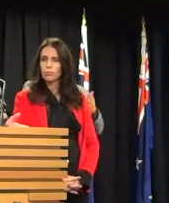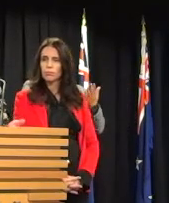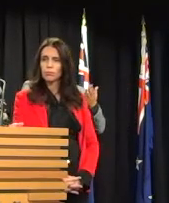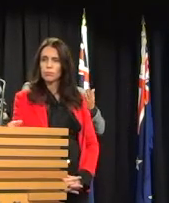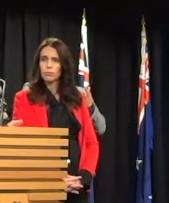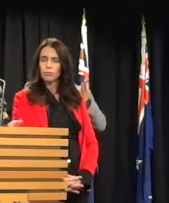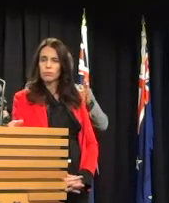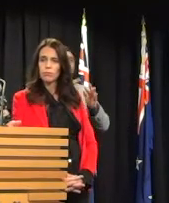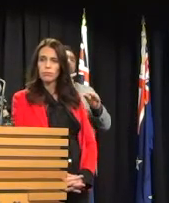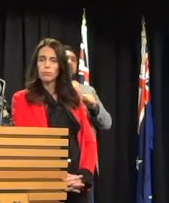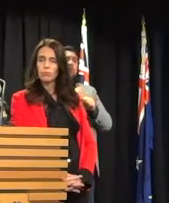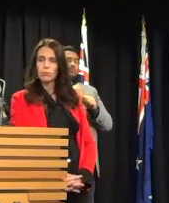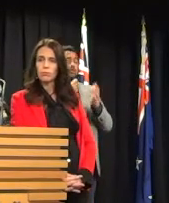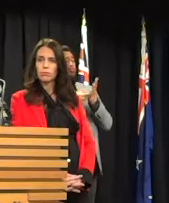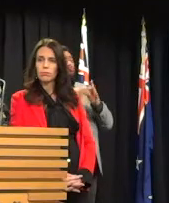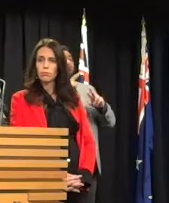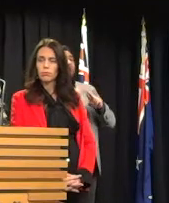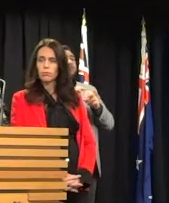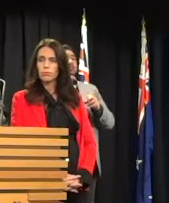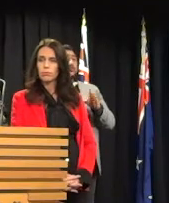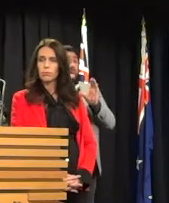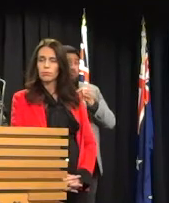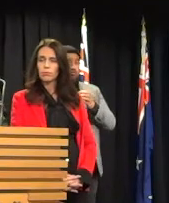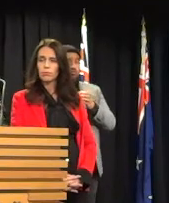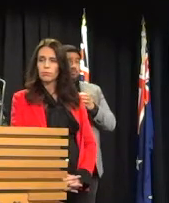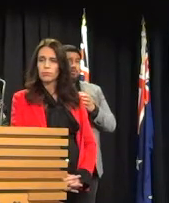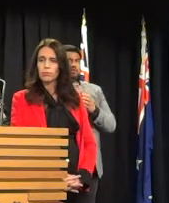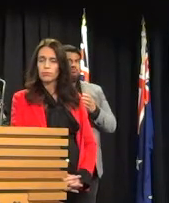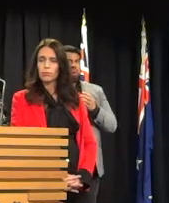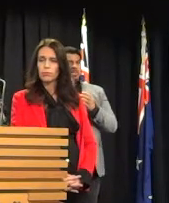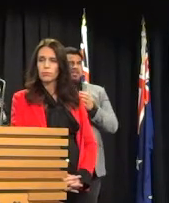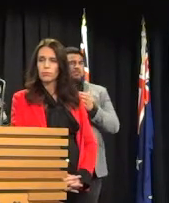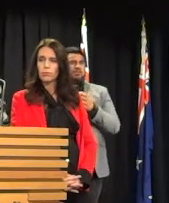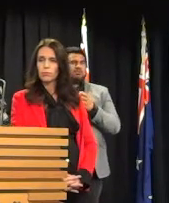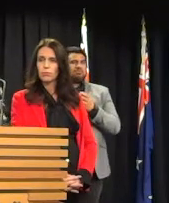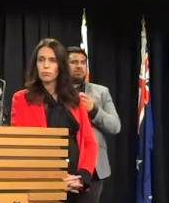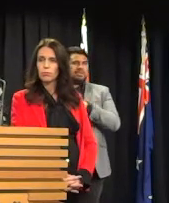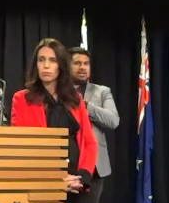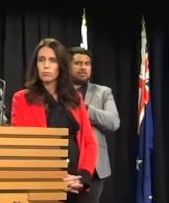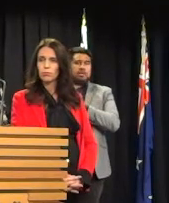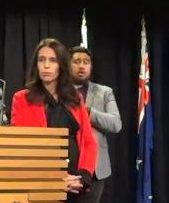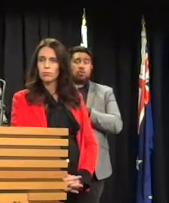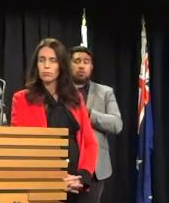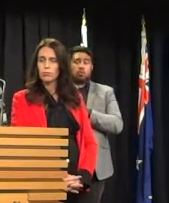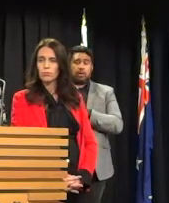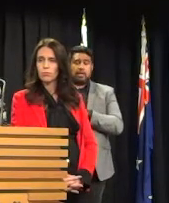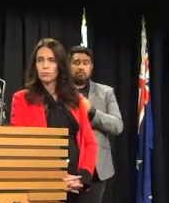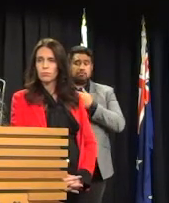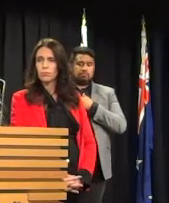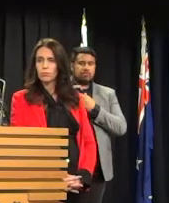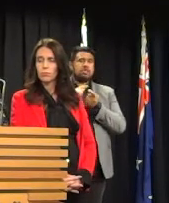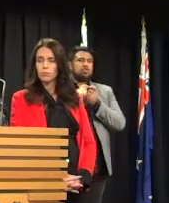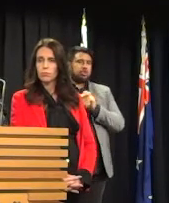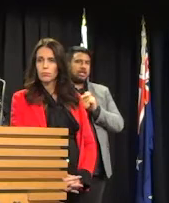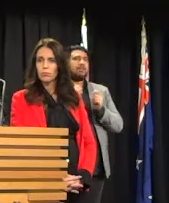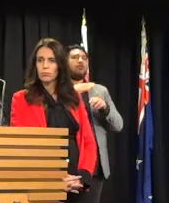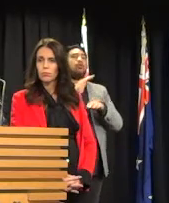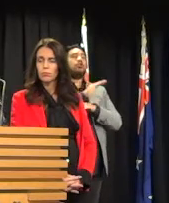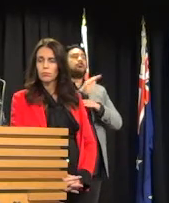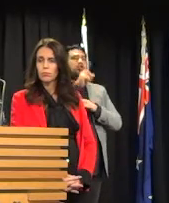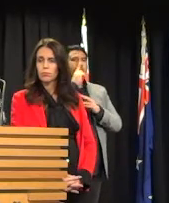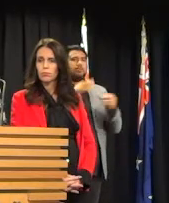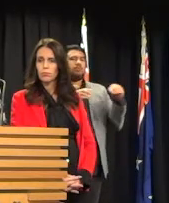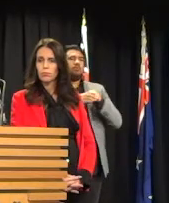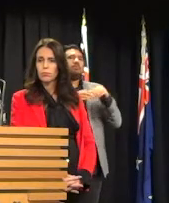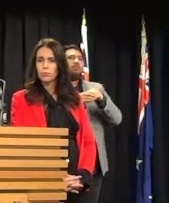set up under the previous government, changed slightly under us, so we got more external participants in on that reference